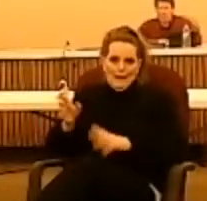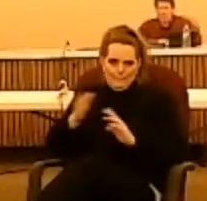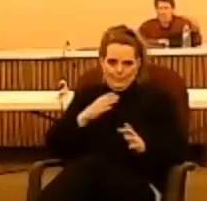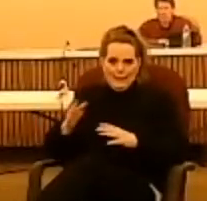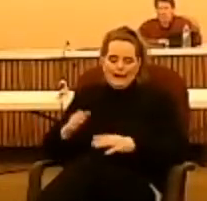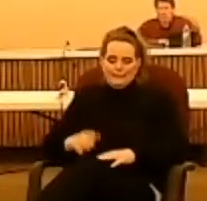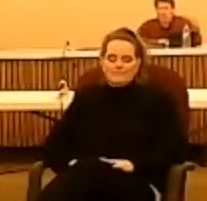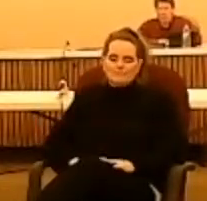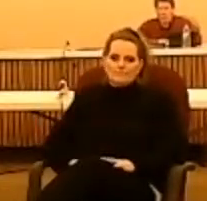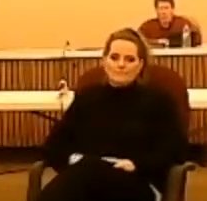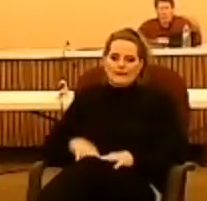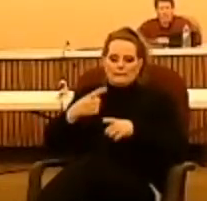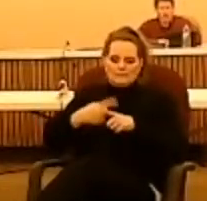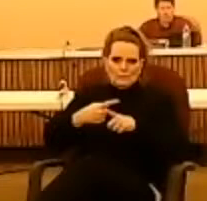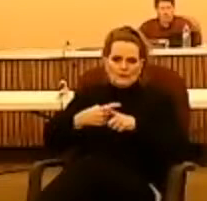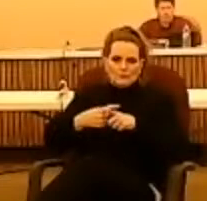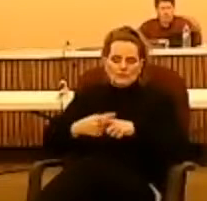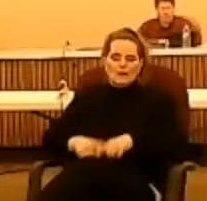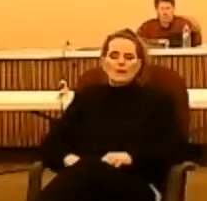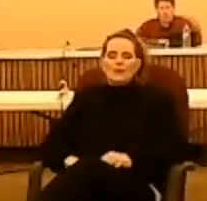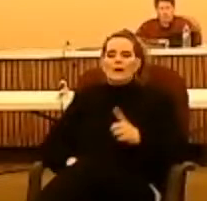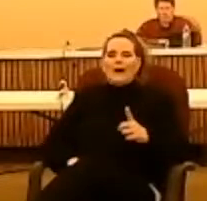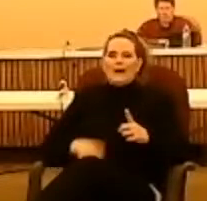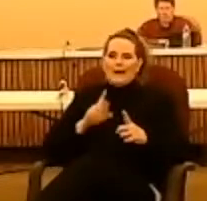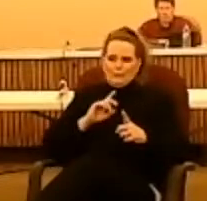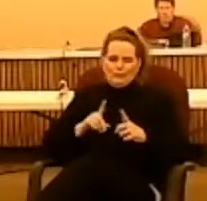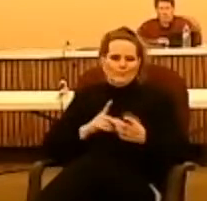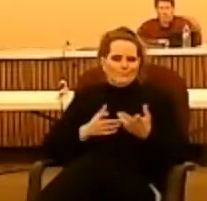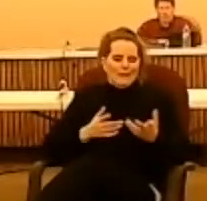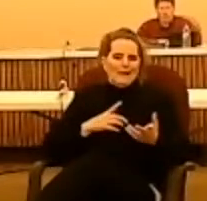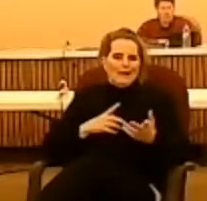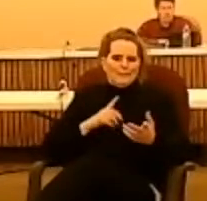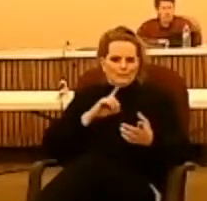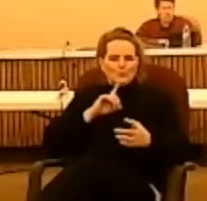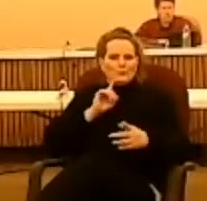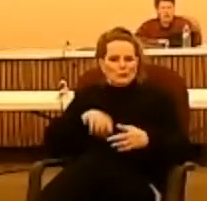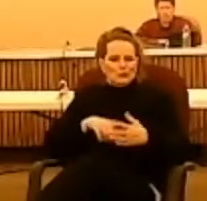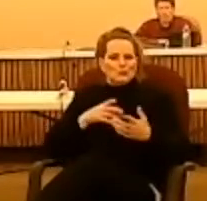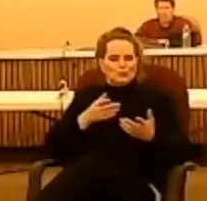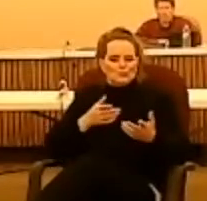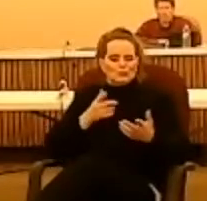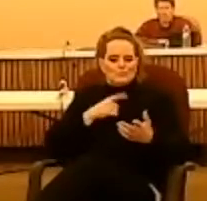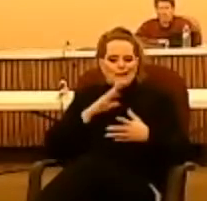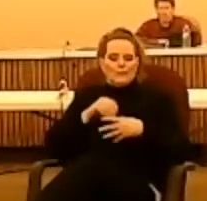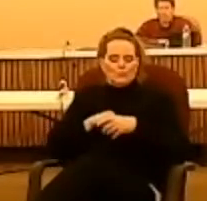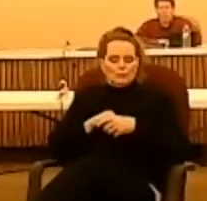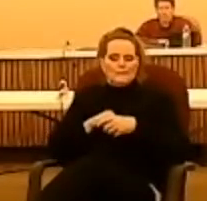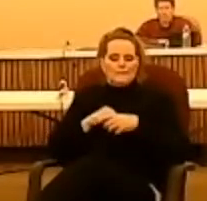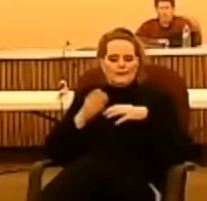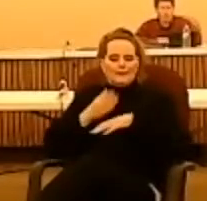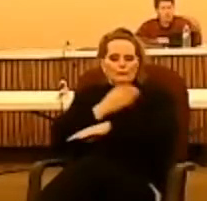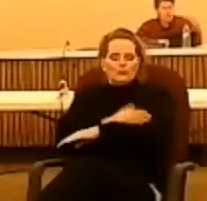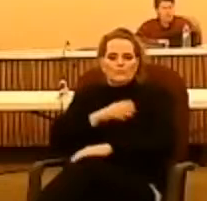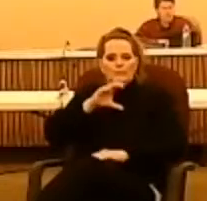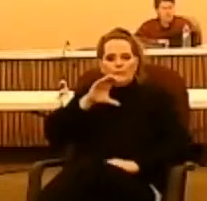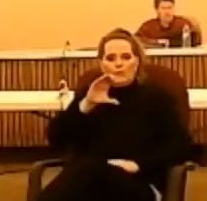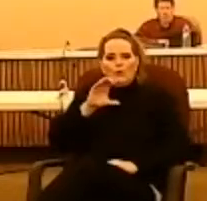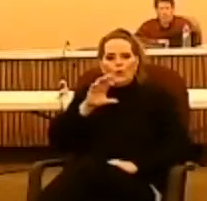we'll make sure that I'm pretty sure that it included an upgraded crosswalk, but we will make